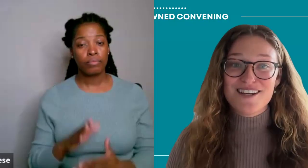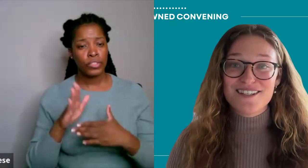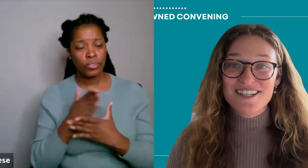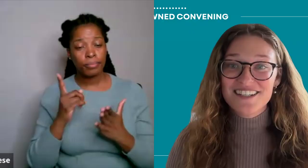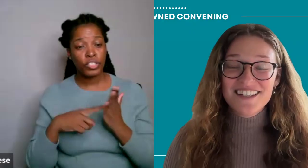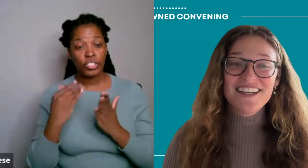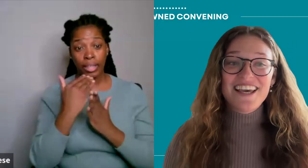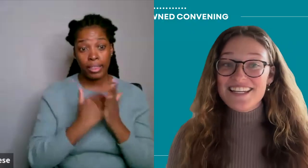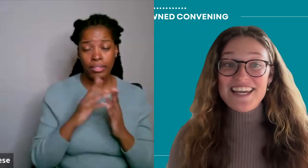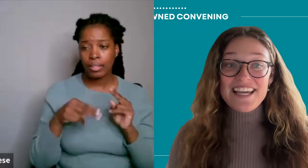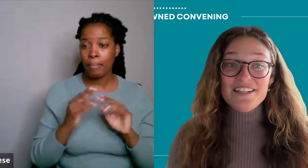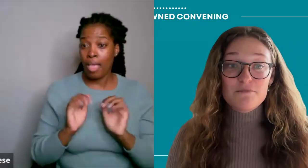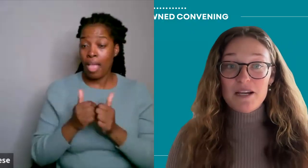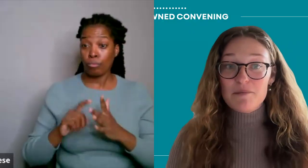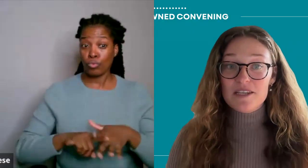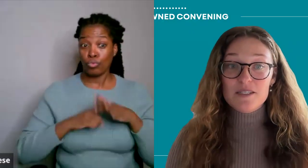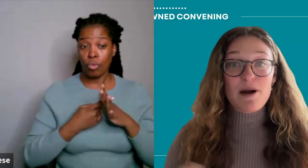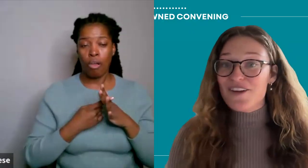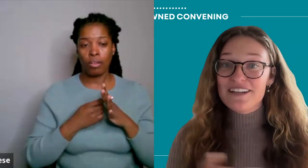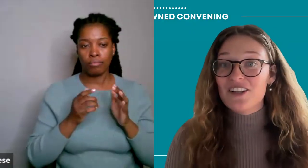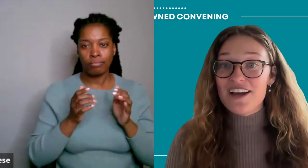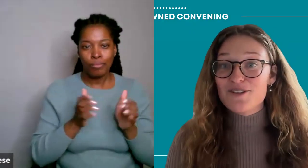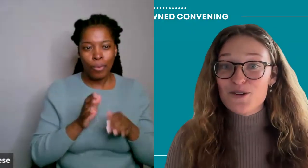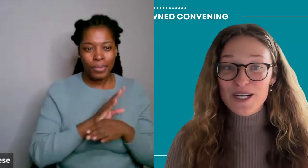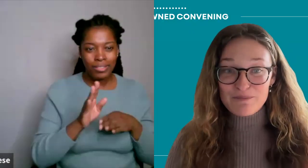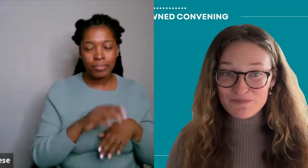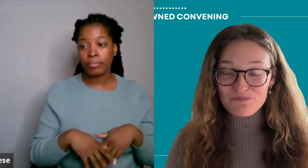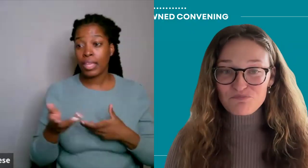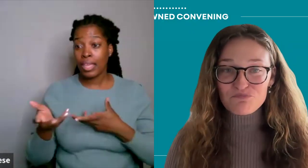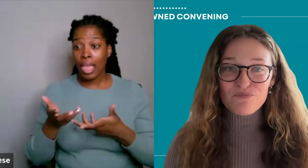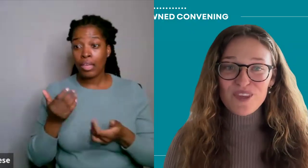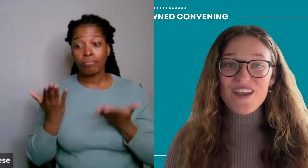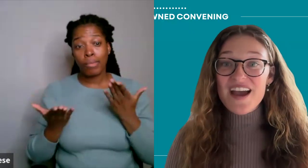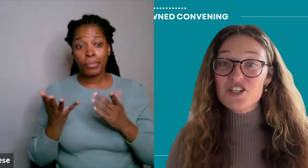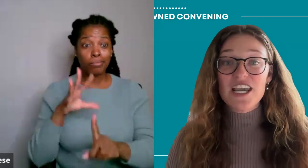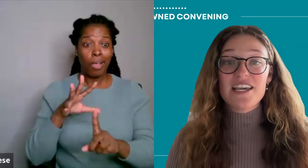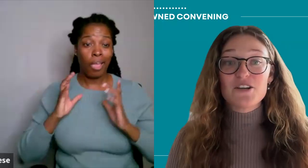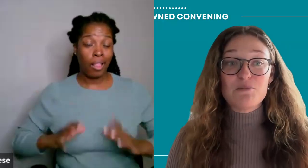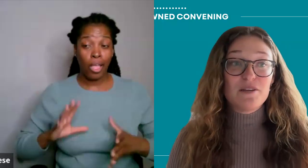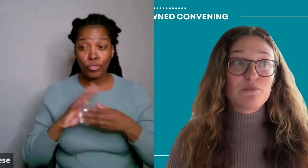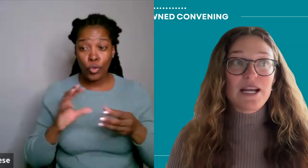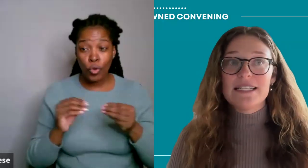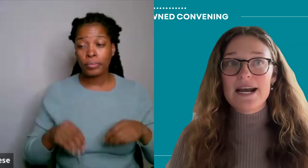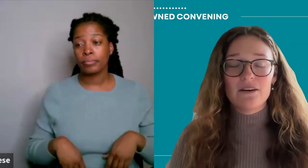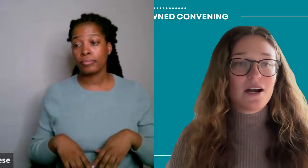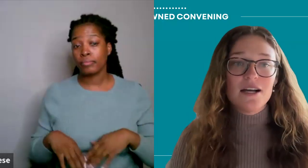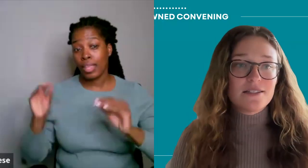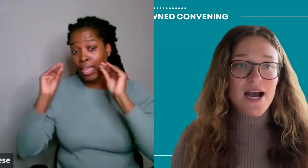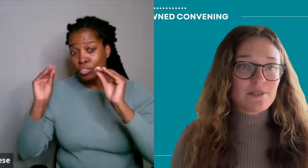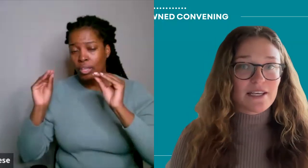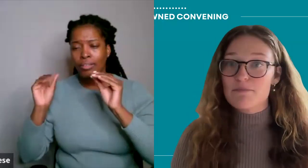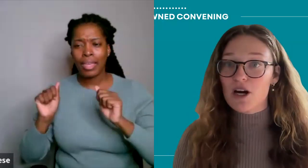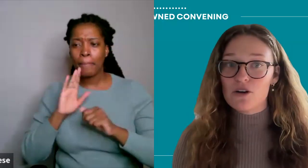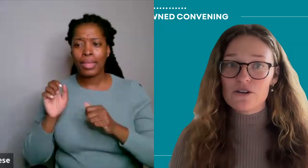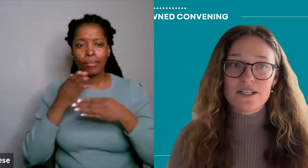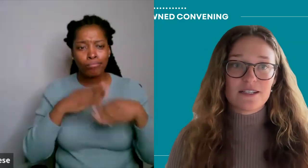small business. Engage might be spotlighting a client story. Educate could be breaking down a